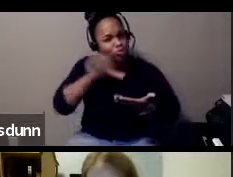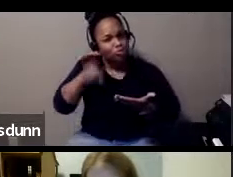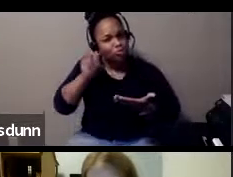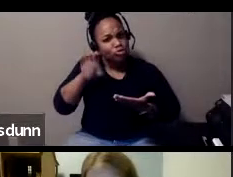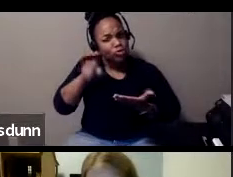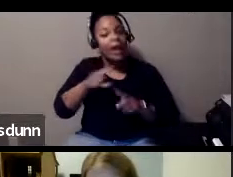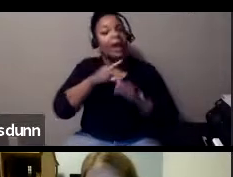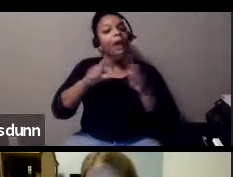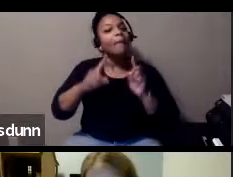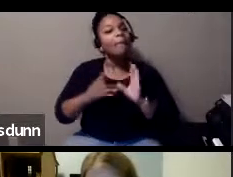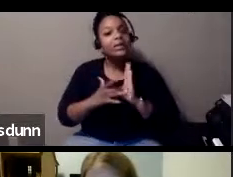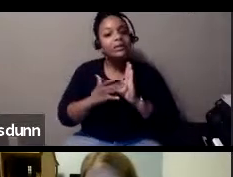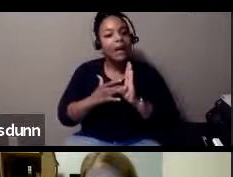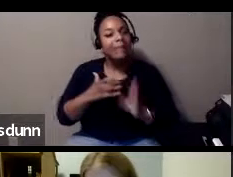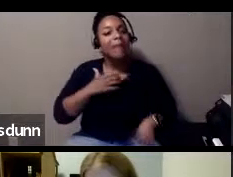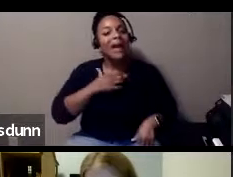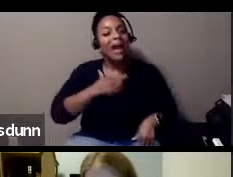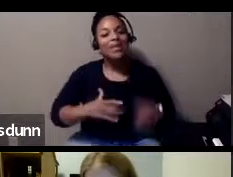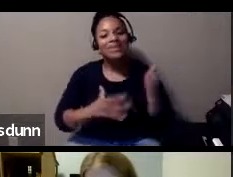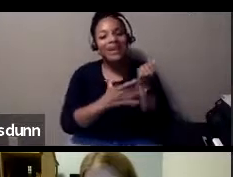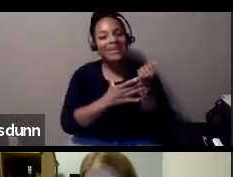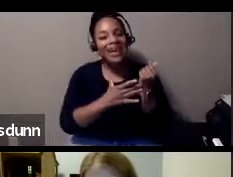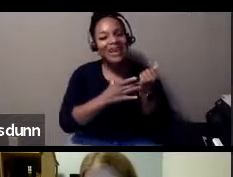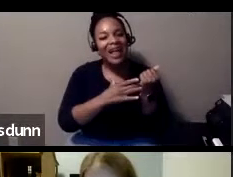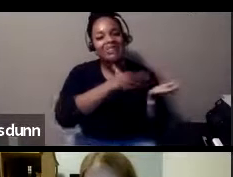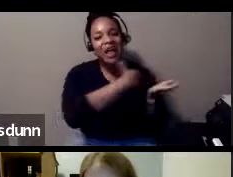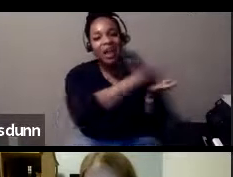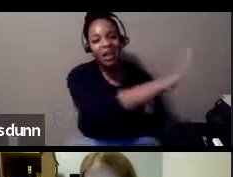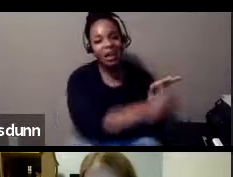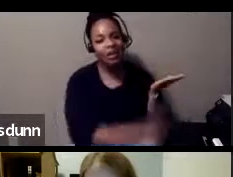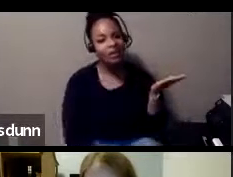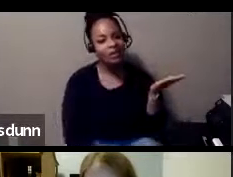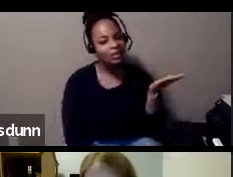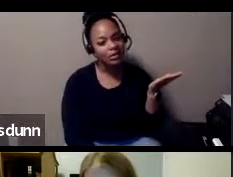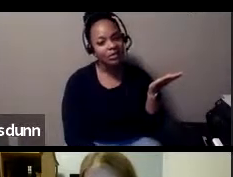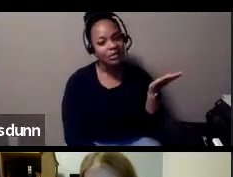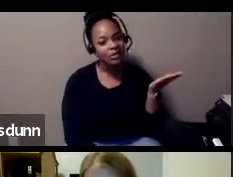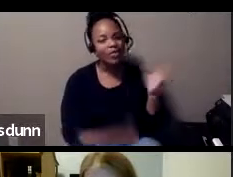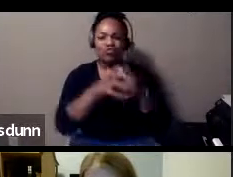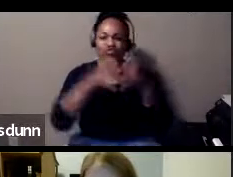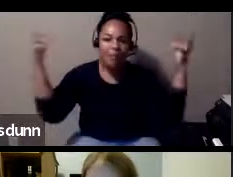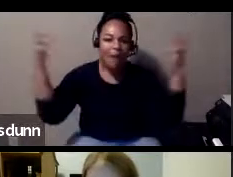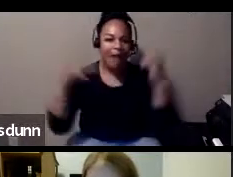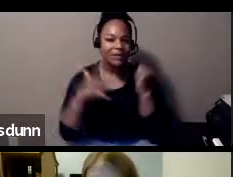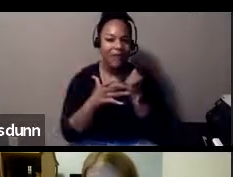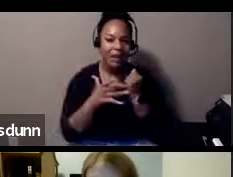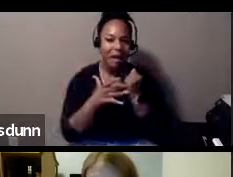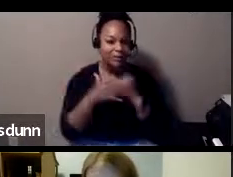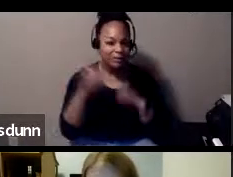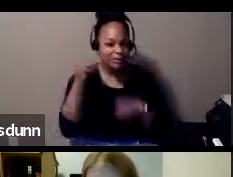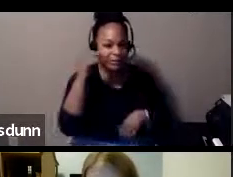so much technology. It sometimes it interferes